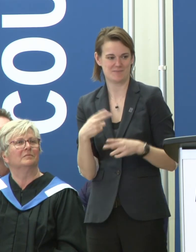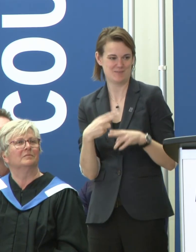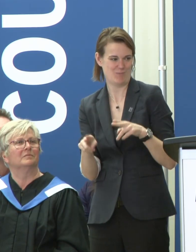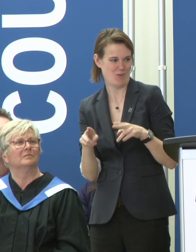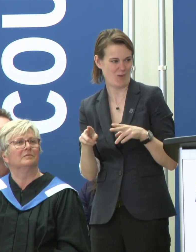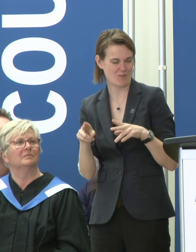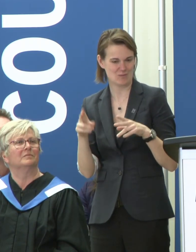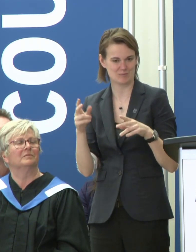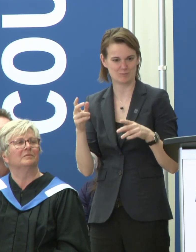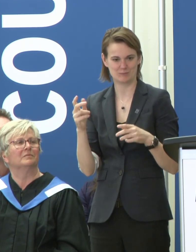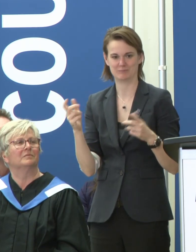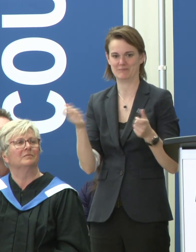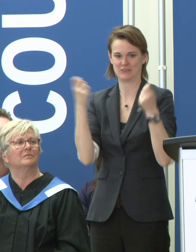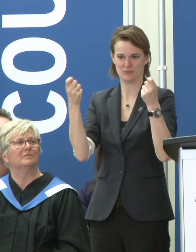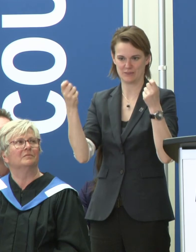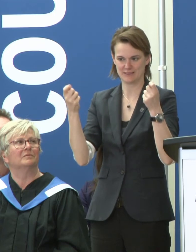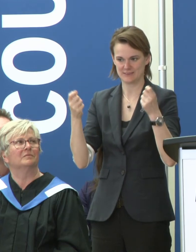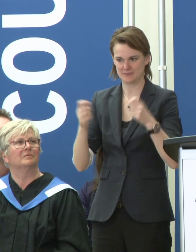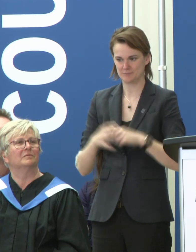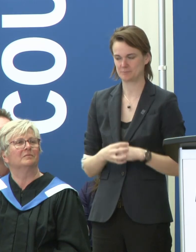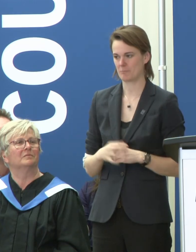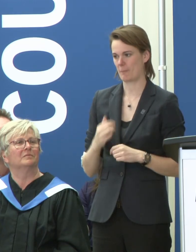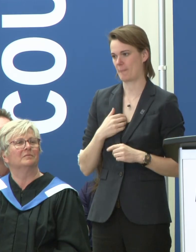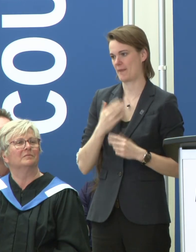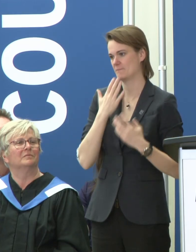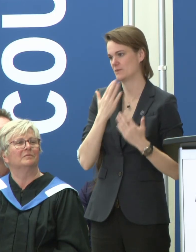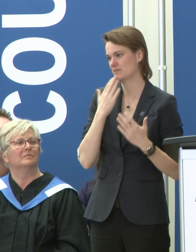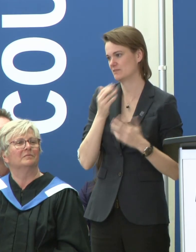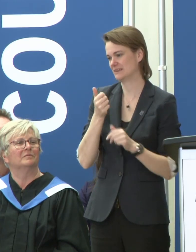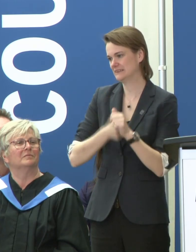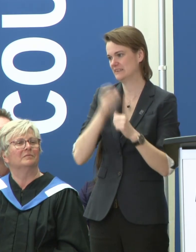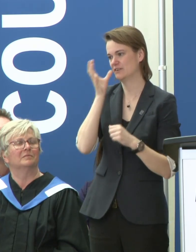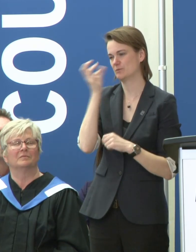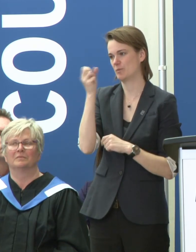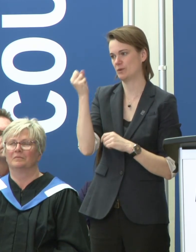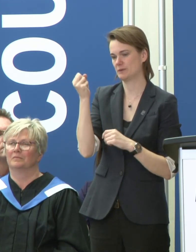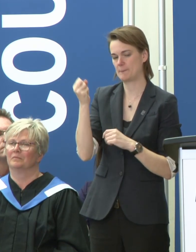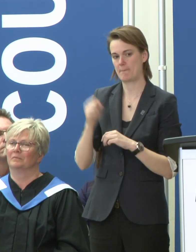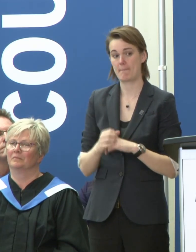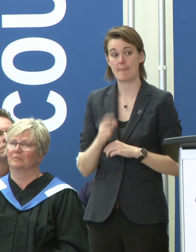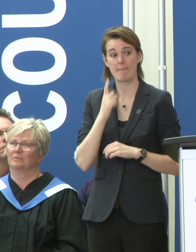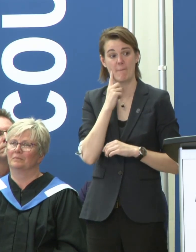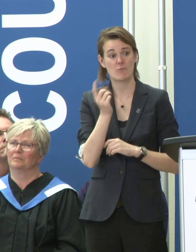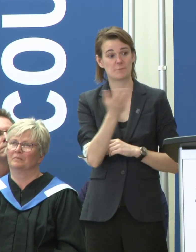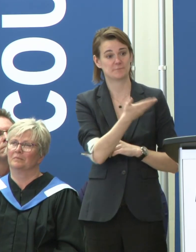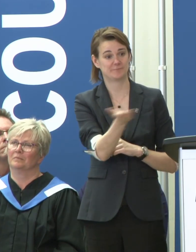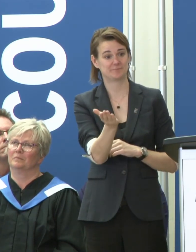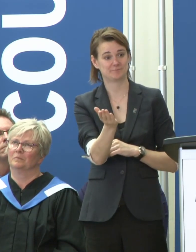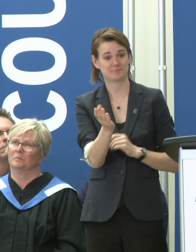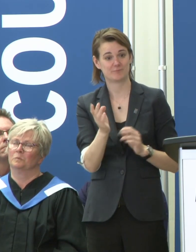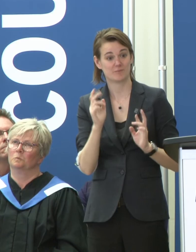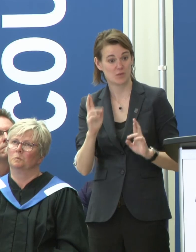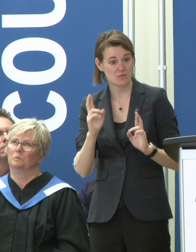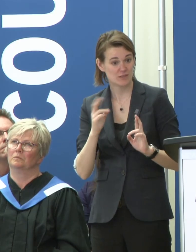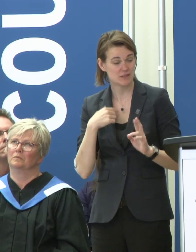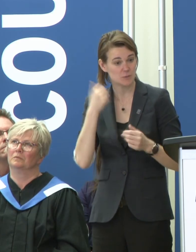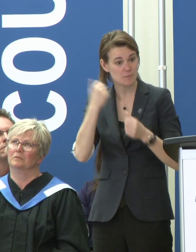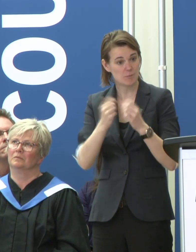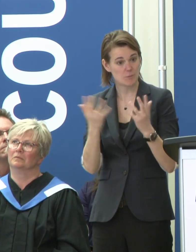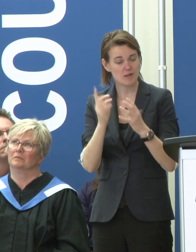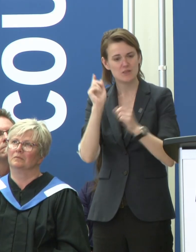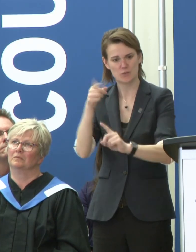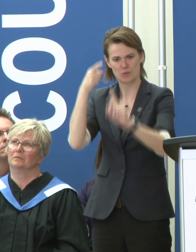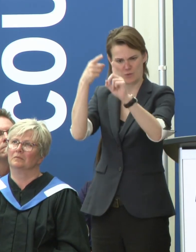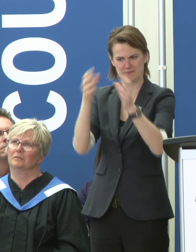I am very grateful for every memory that I've made this year. To all the students graduating, I hope that you remember this. Your goals